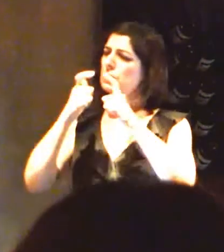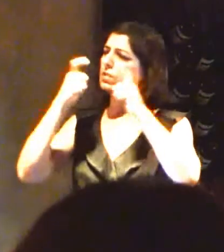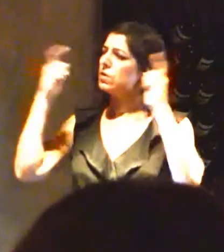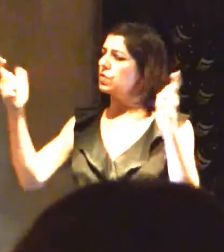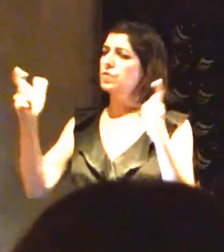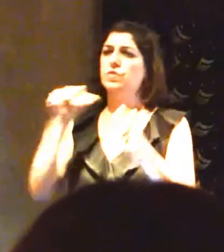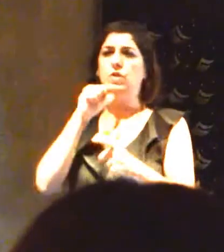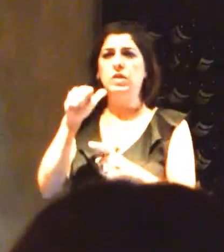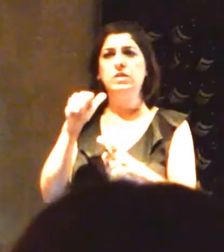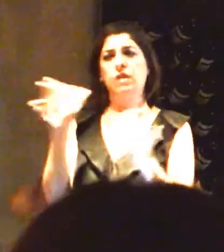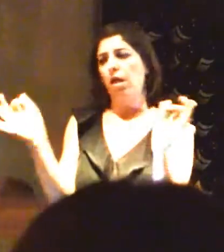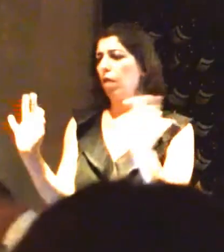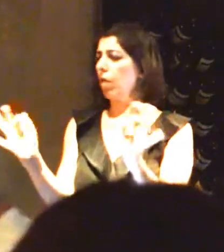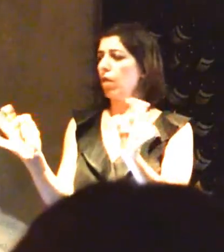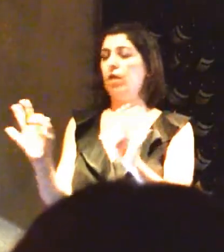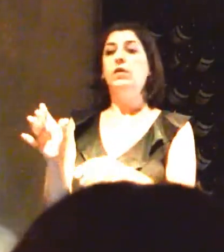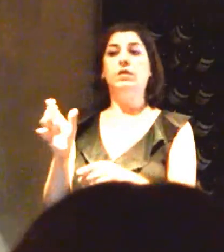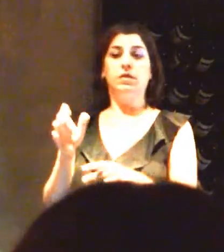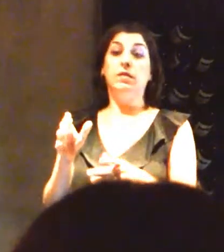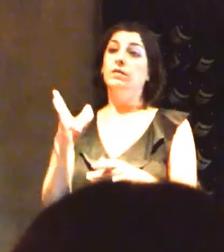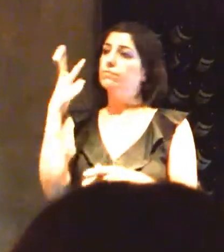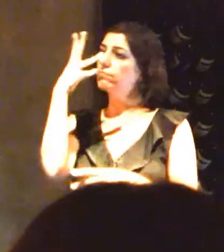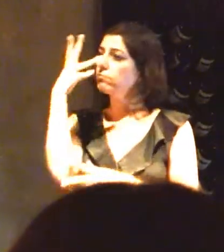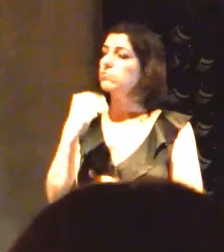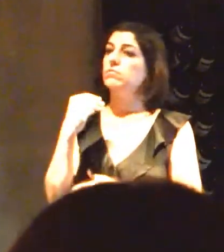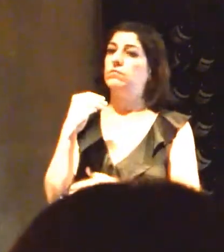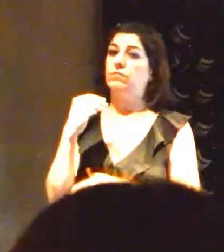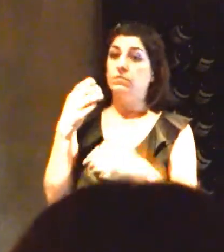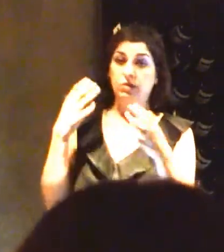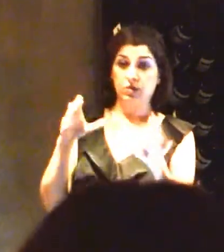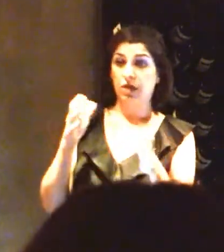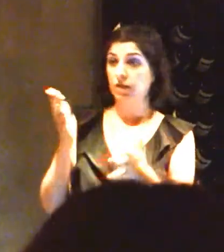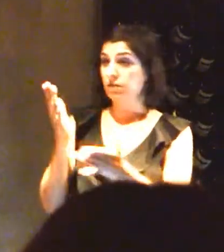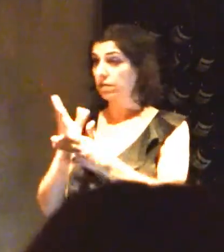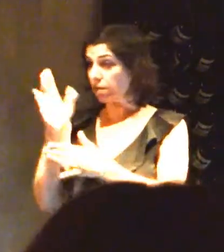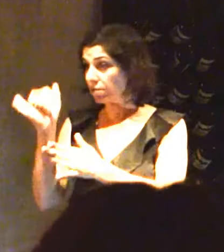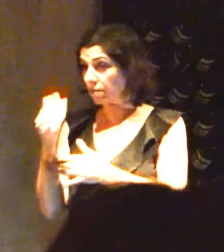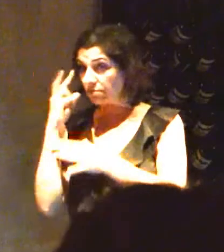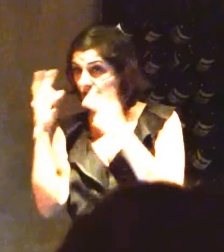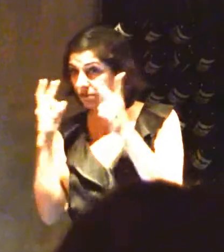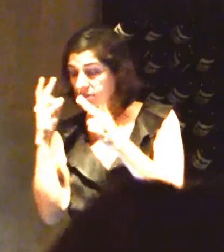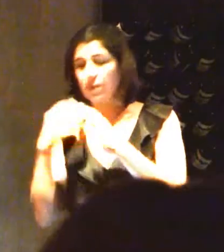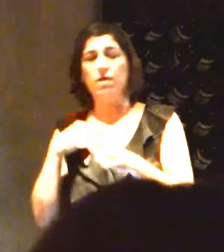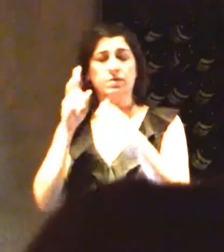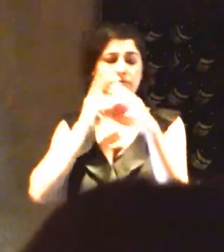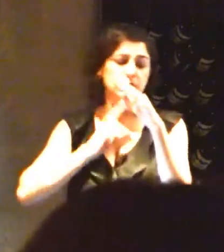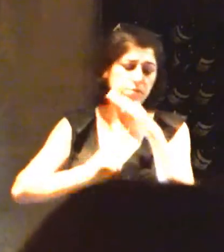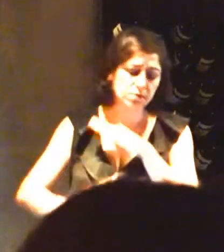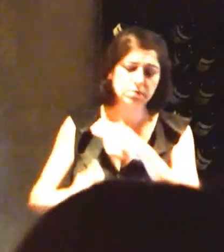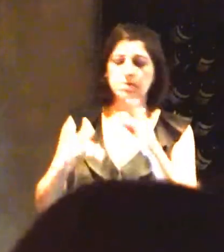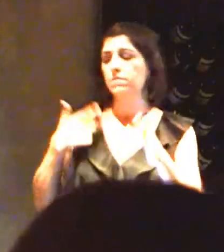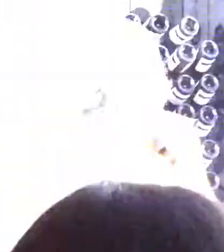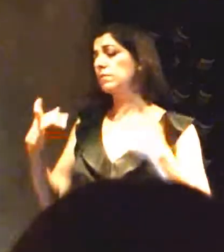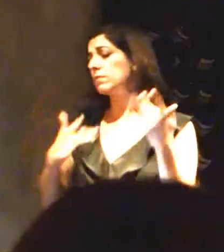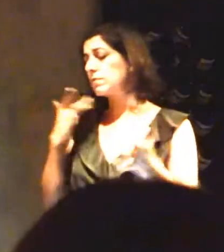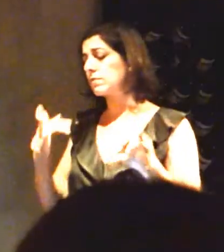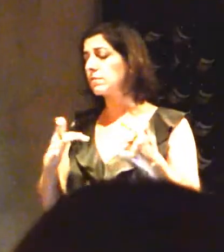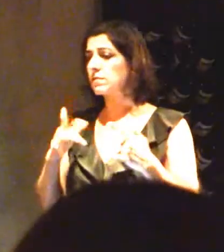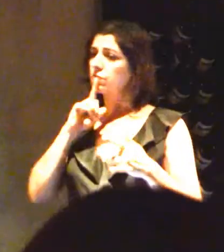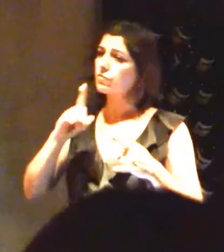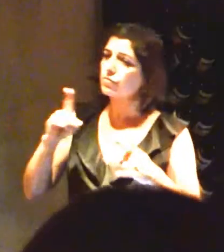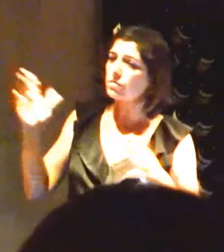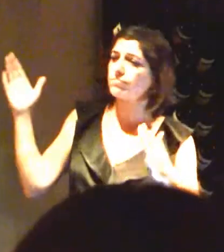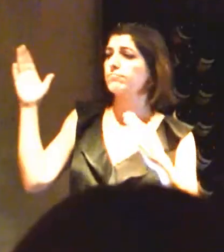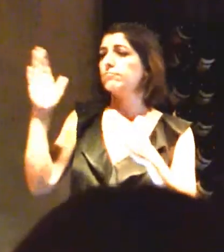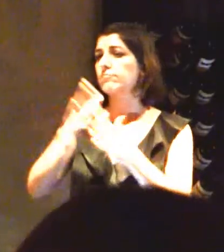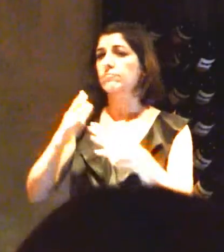This is no small affair. It is gorgeous. If you get a chance to stop by, I was so so humble. I was so excited. It's state-of-the-art